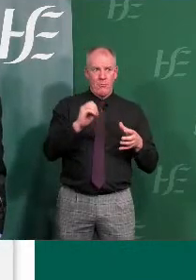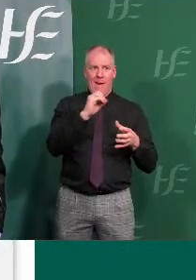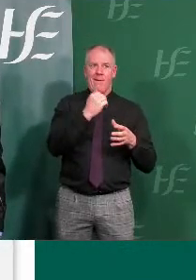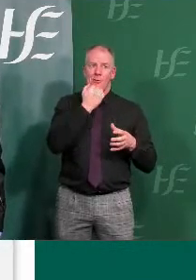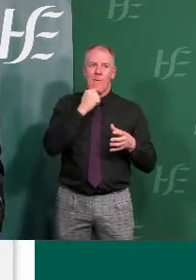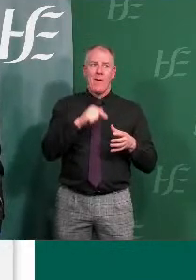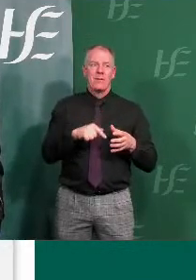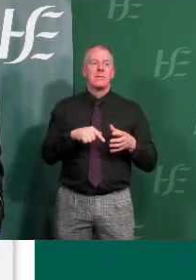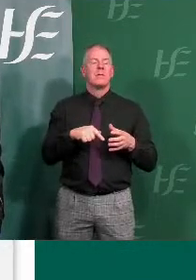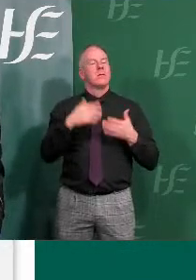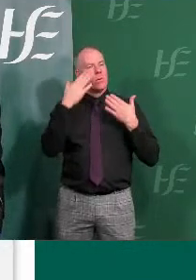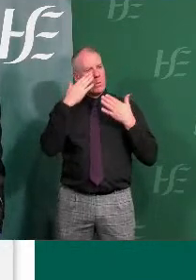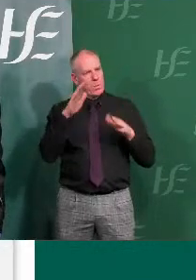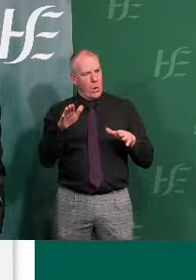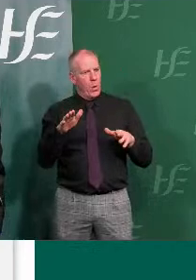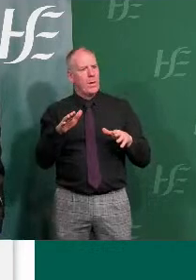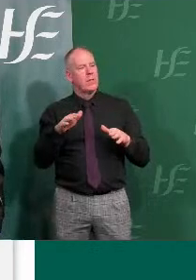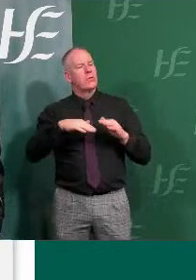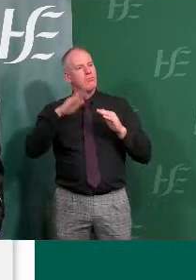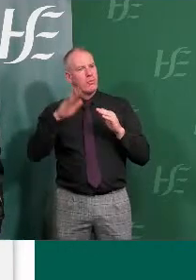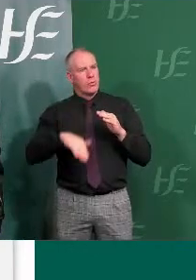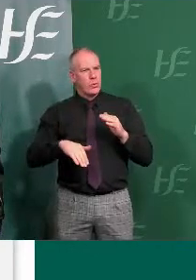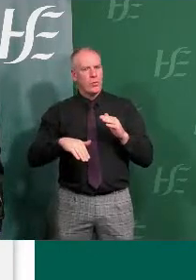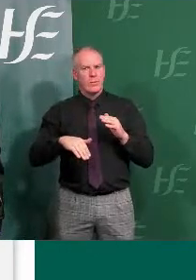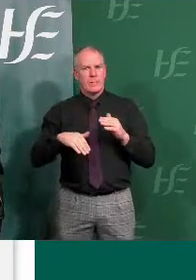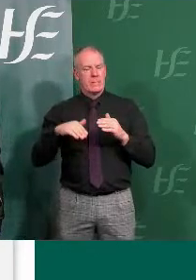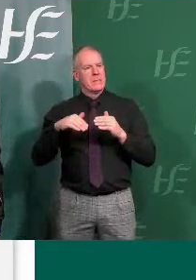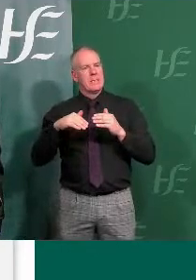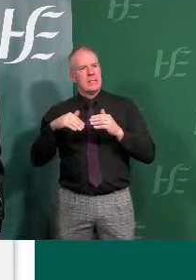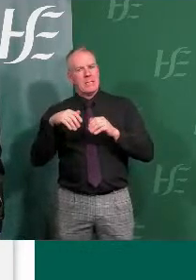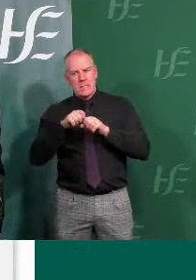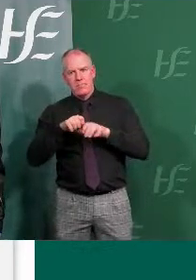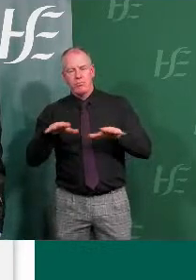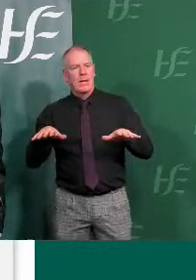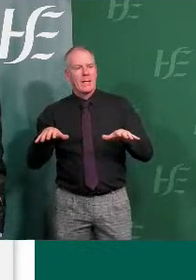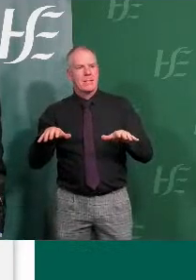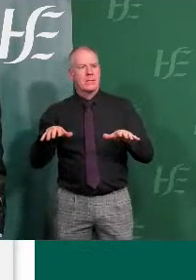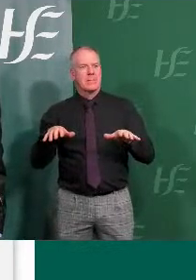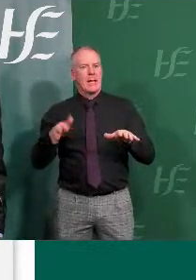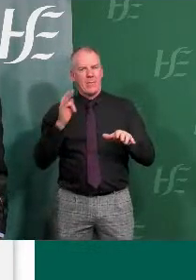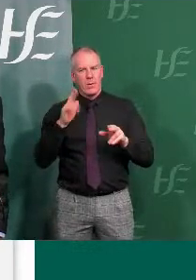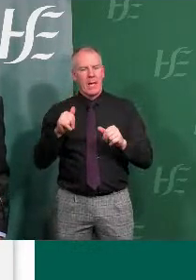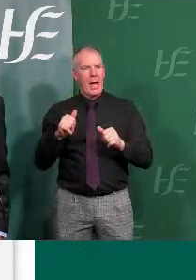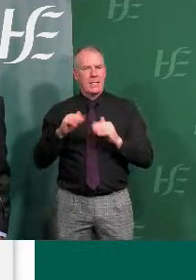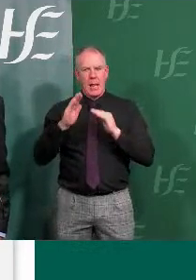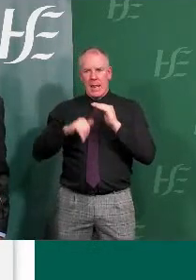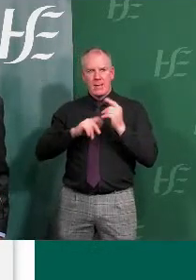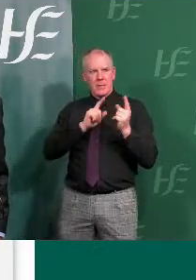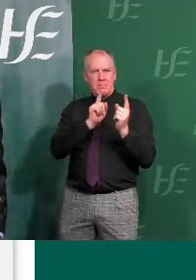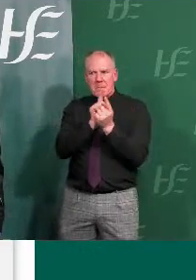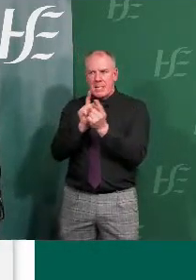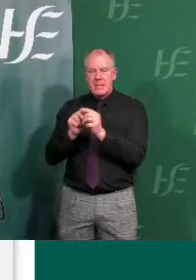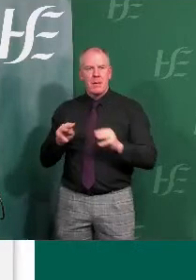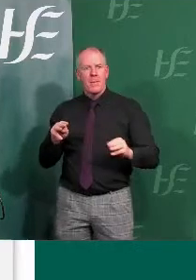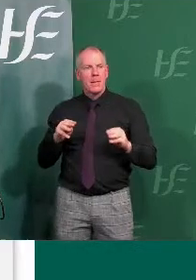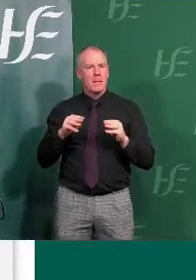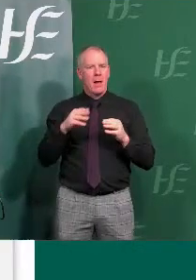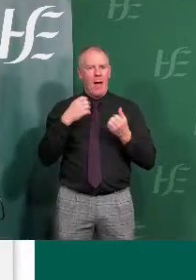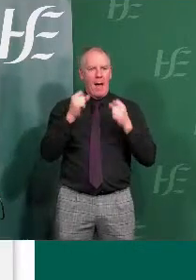measures emphasising the reduced opportunity of transmission of the virus, whether it's through reducing contacts and mask